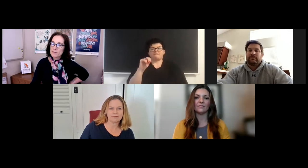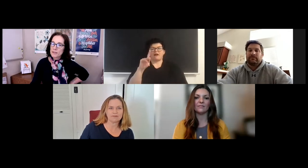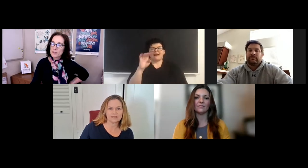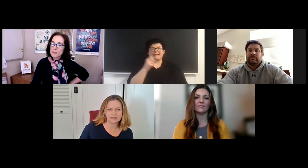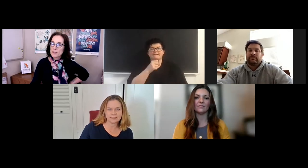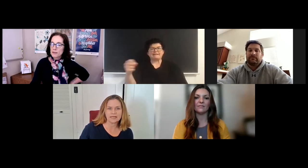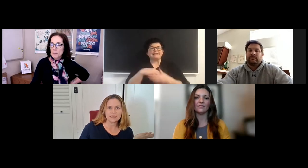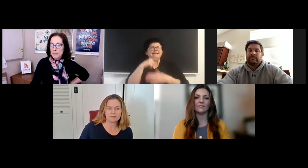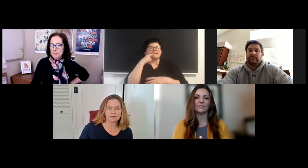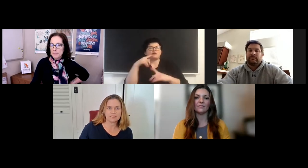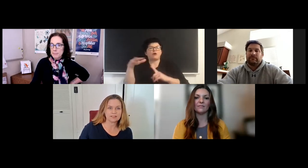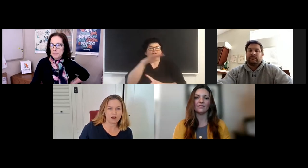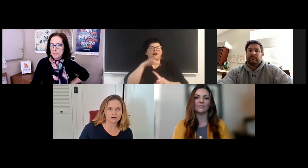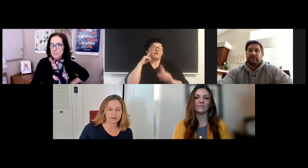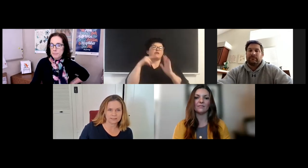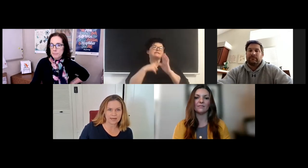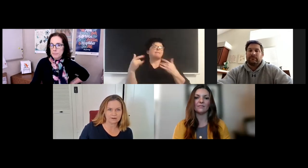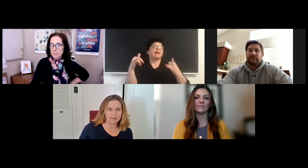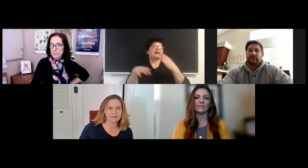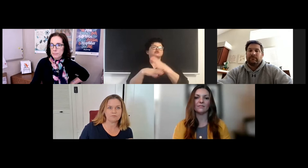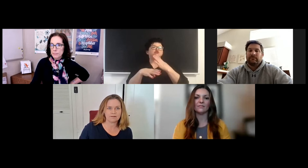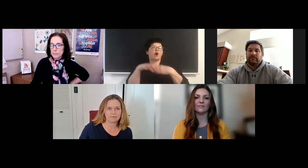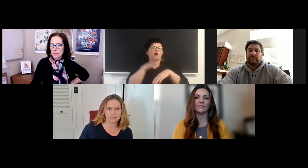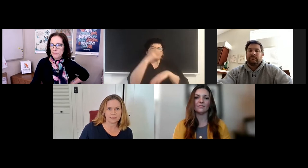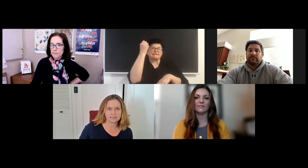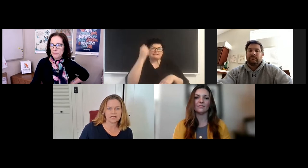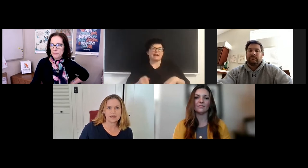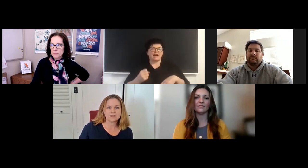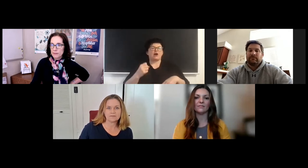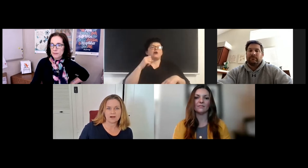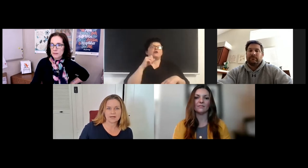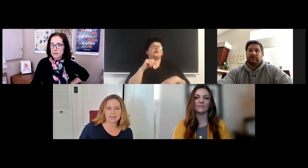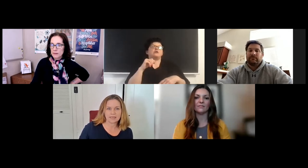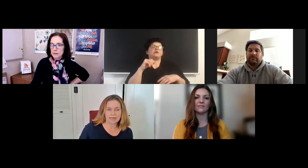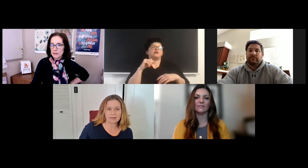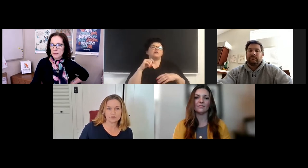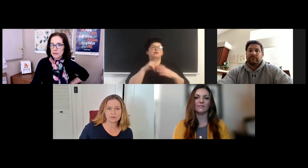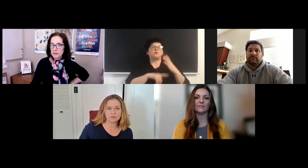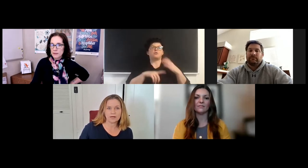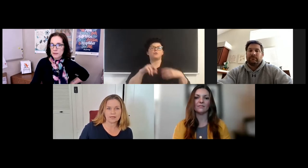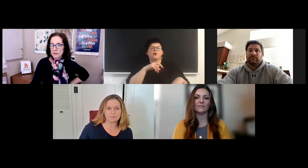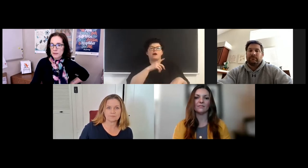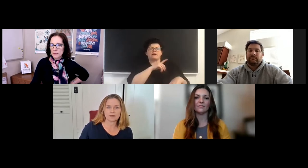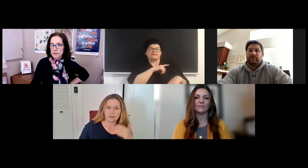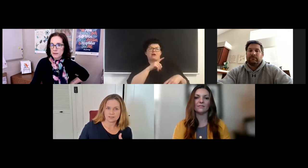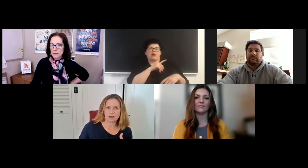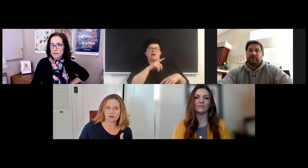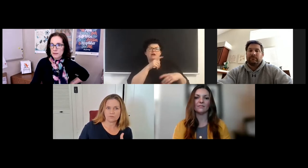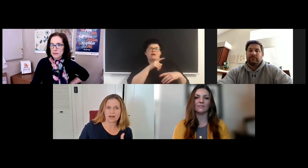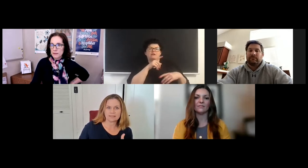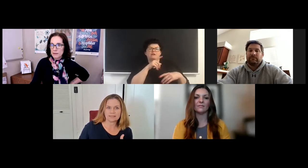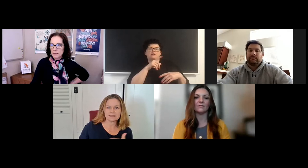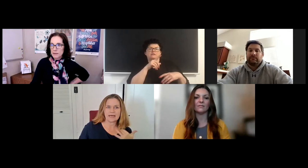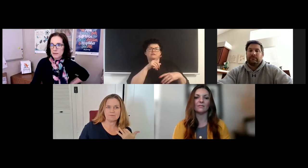say for instance, he plays soccer on Saturdays, and one of the things, Devana came to